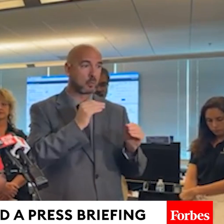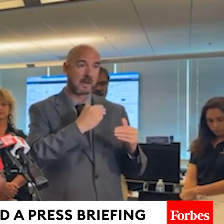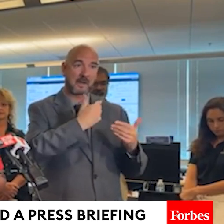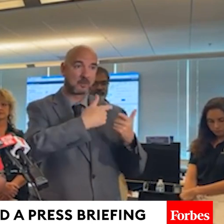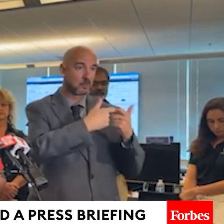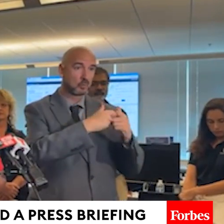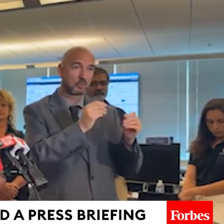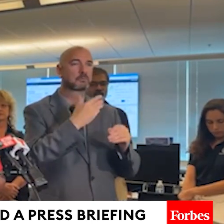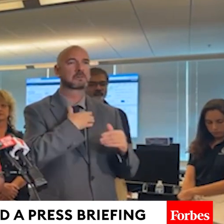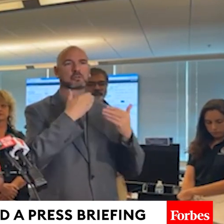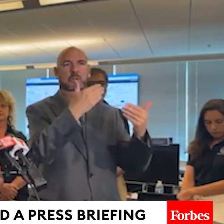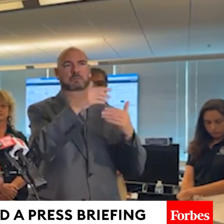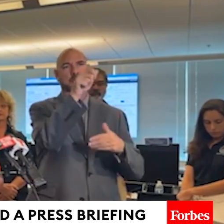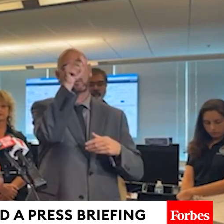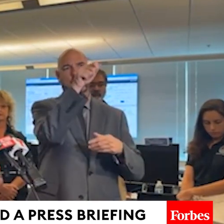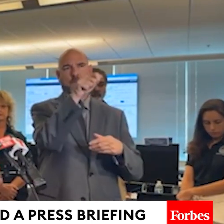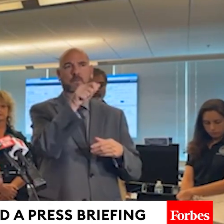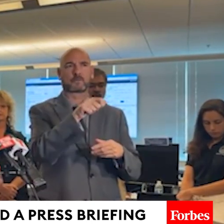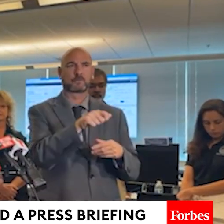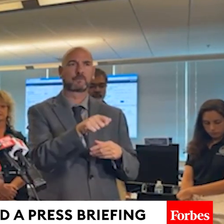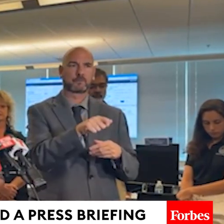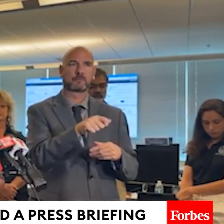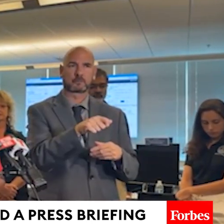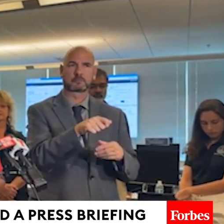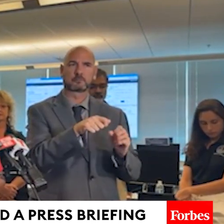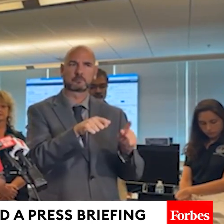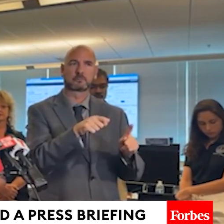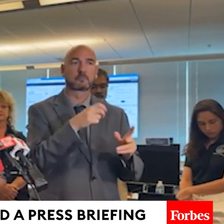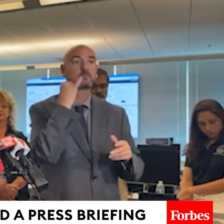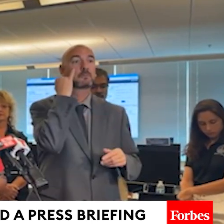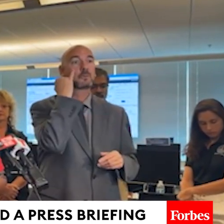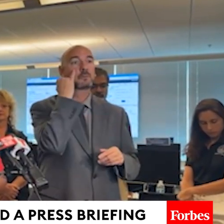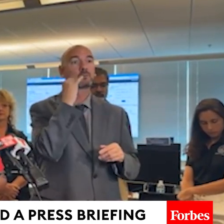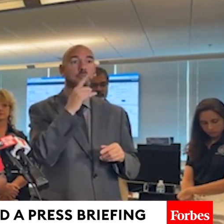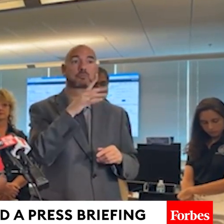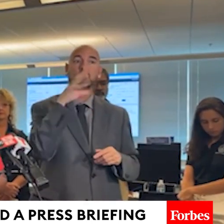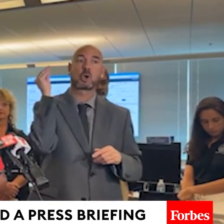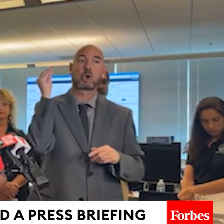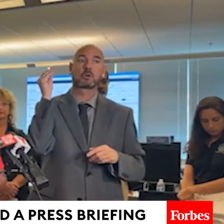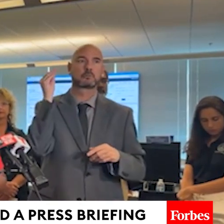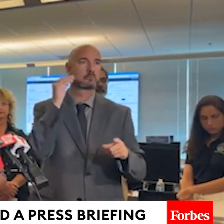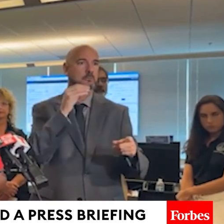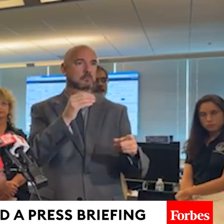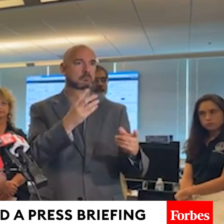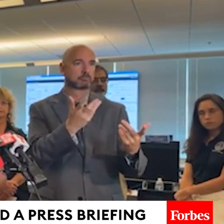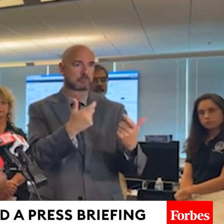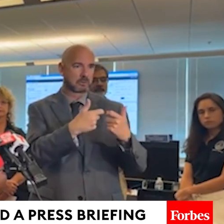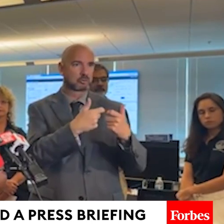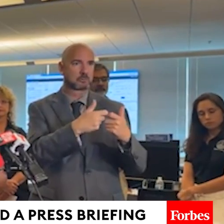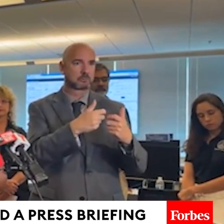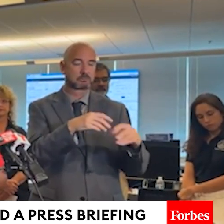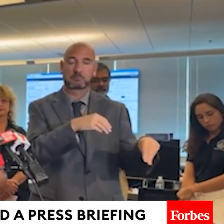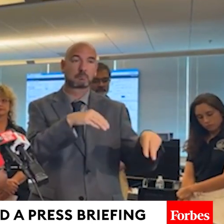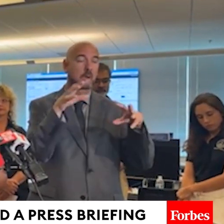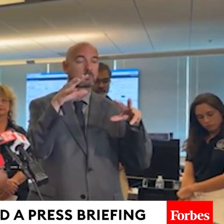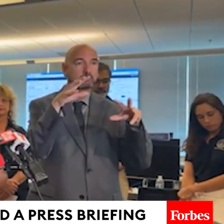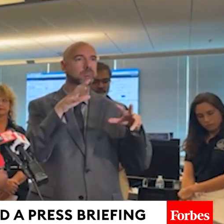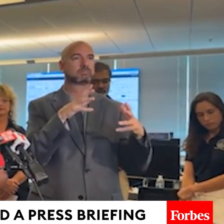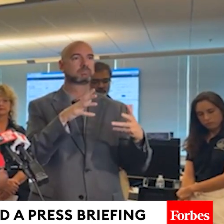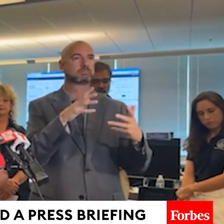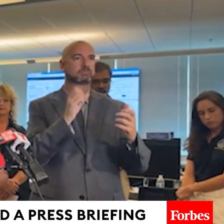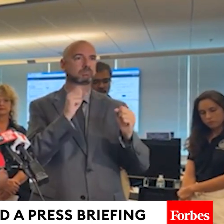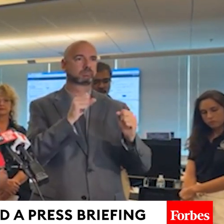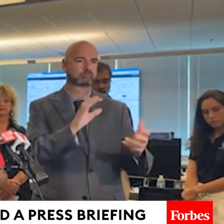shut off your breaker, because if the power comes back on, you may have a surge. If you notice